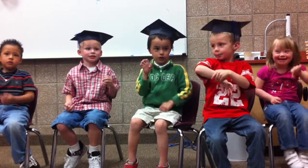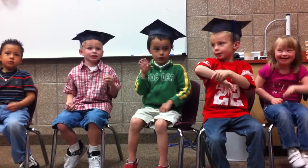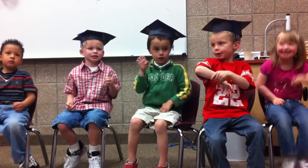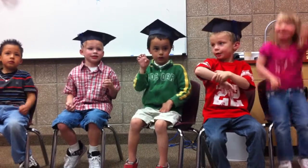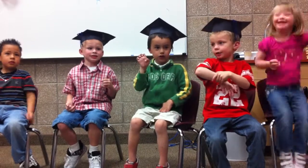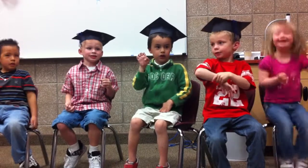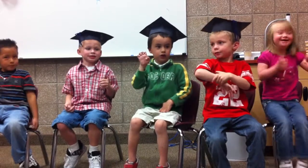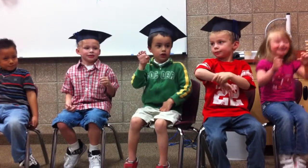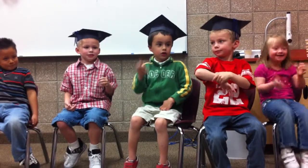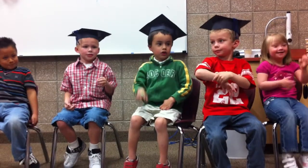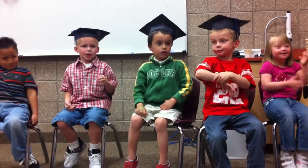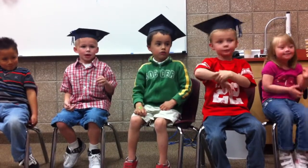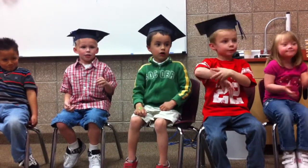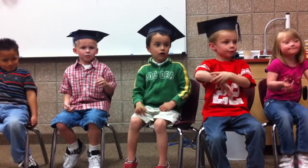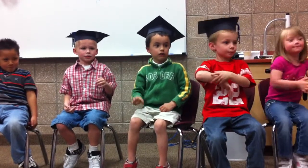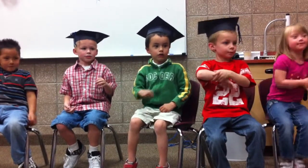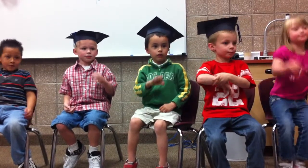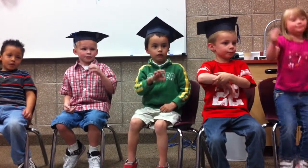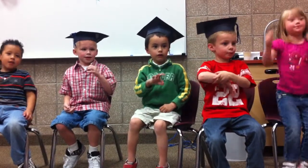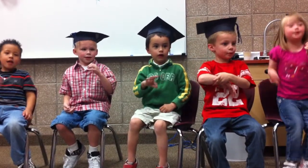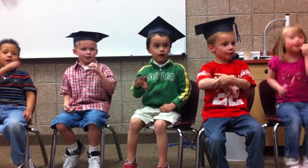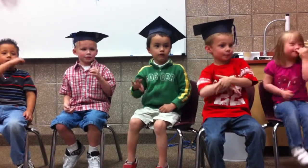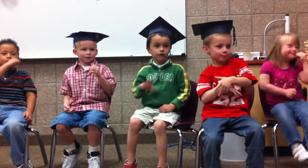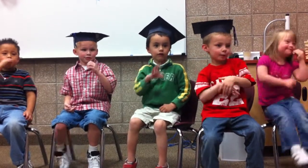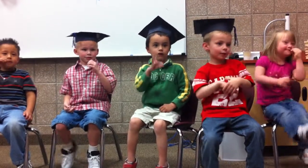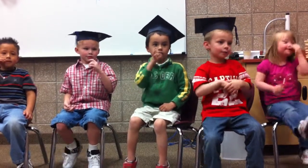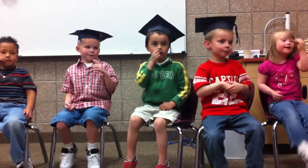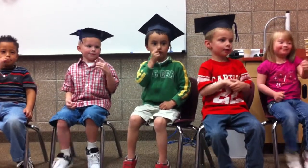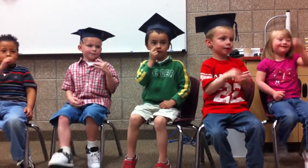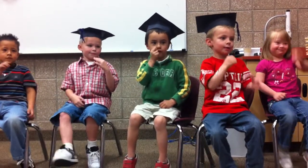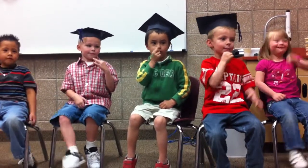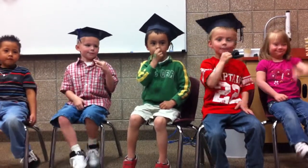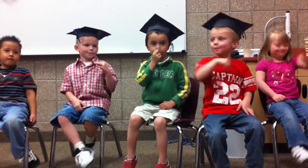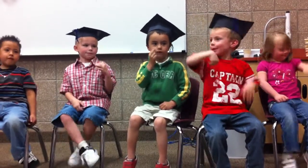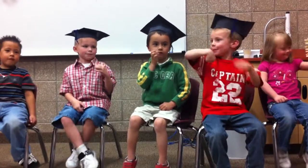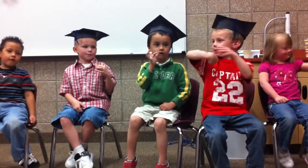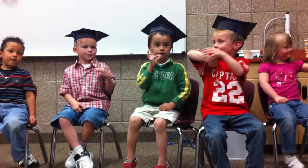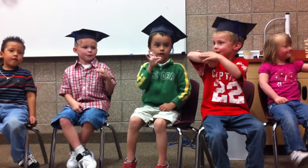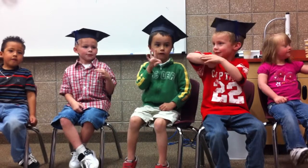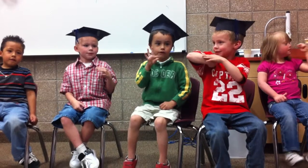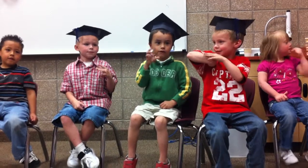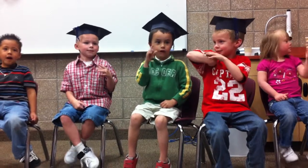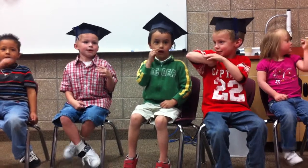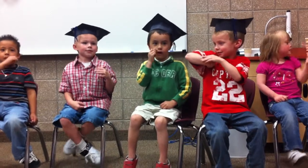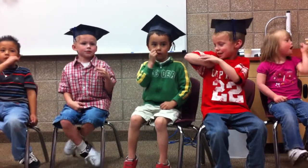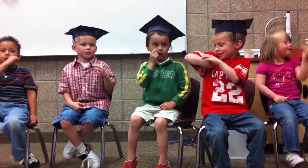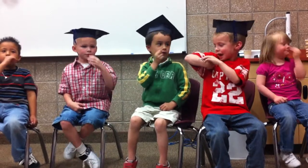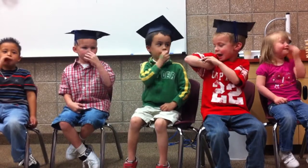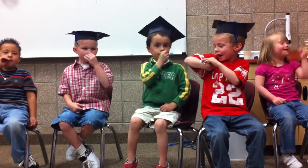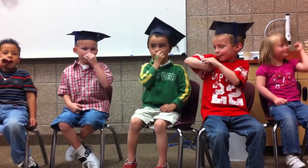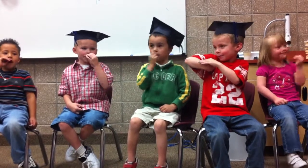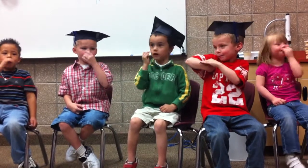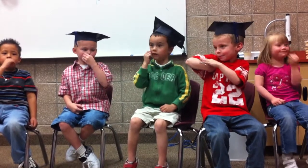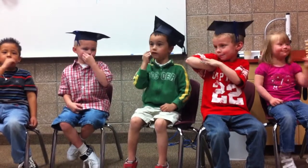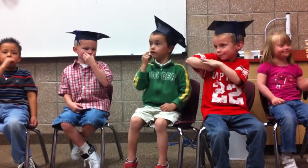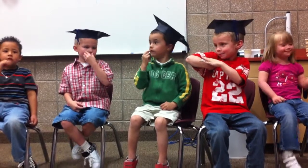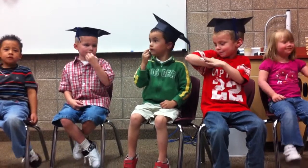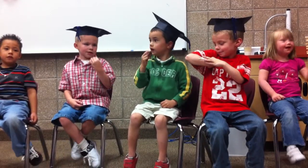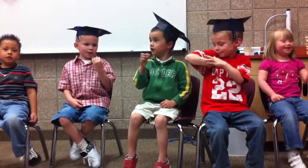-e. Flower, flower, f-f-f. Flower, flower, f